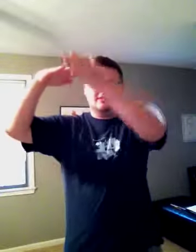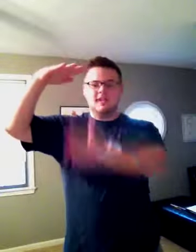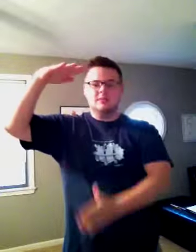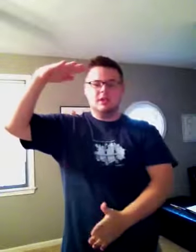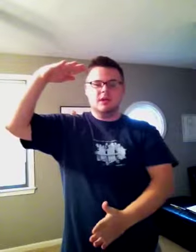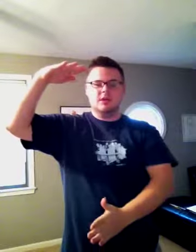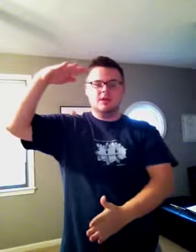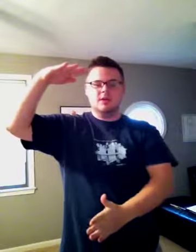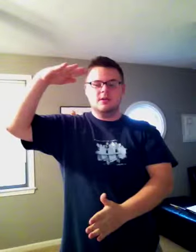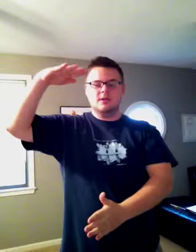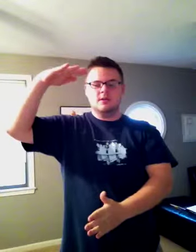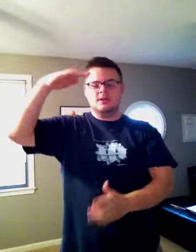steep.